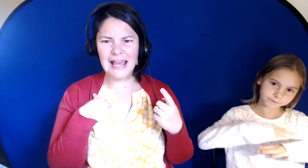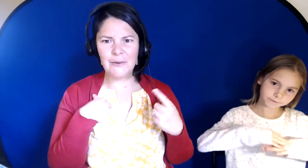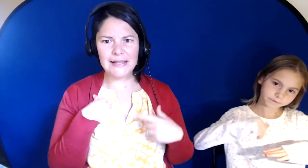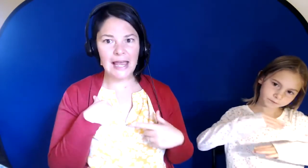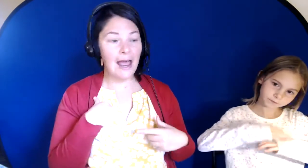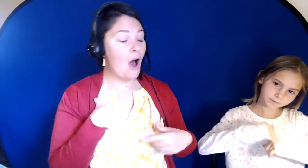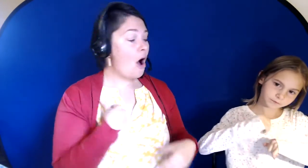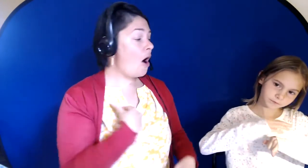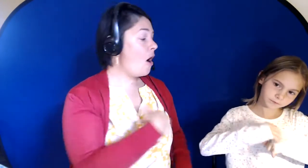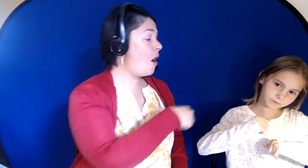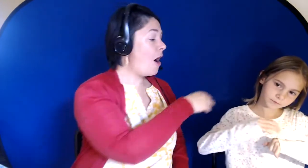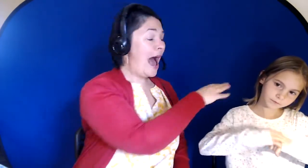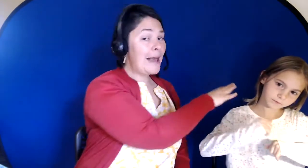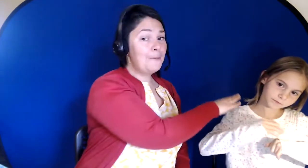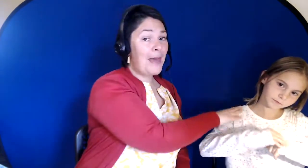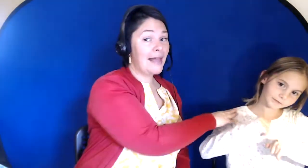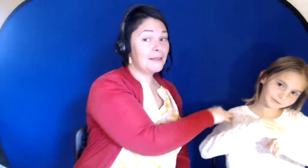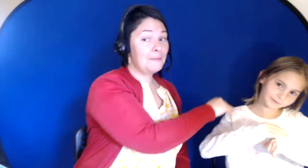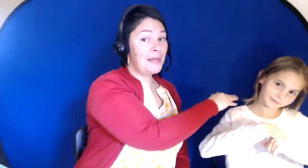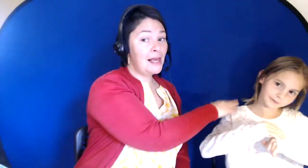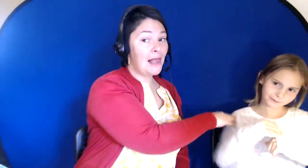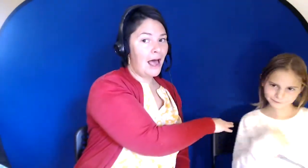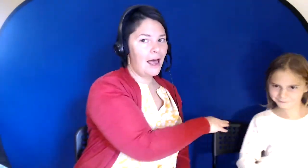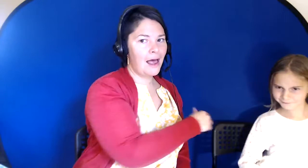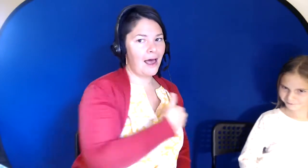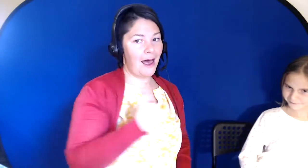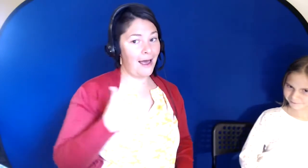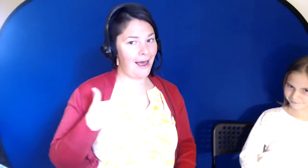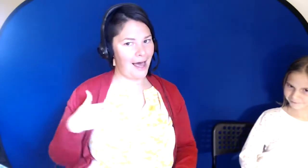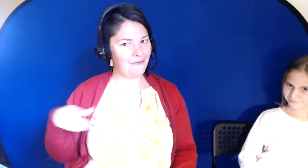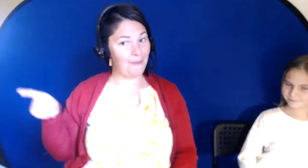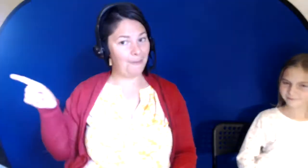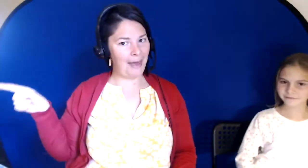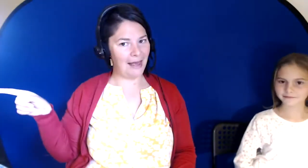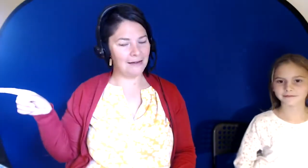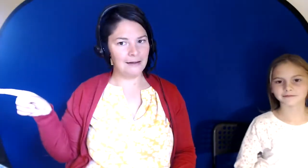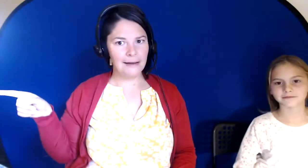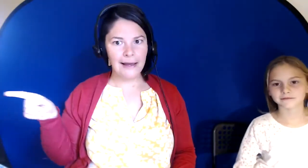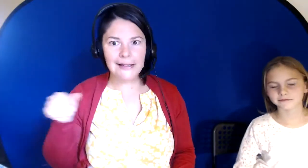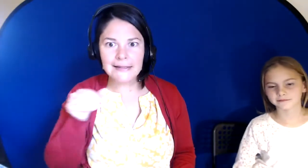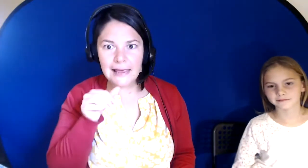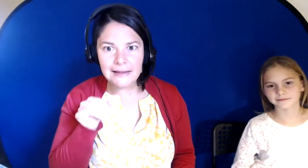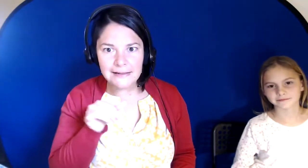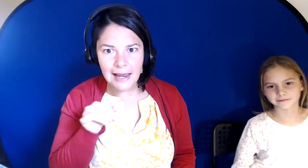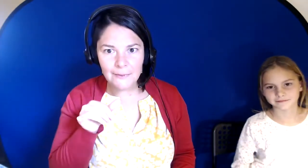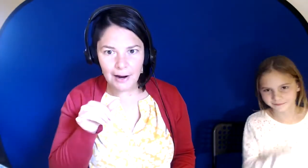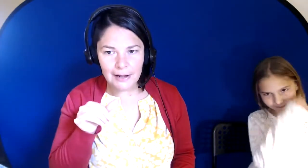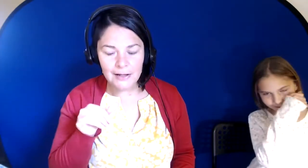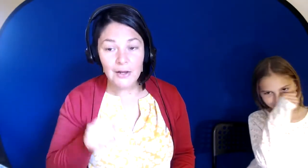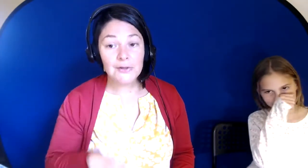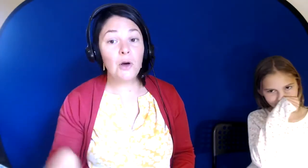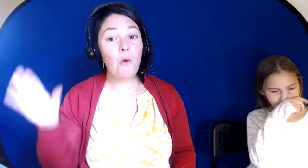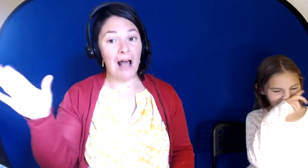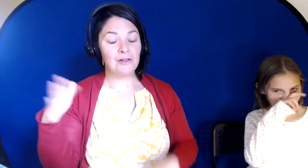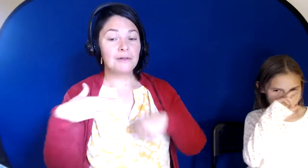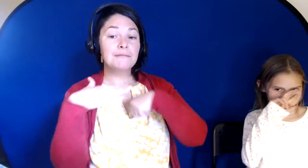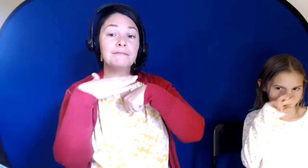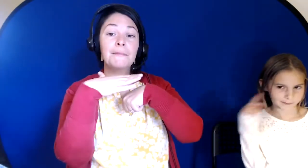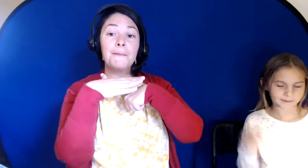say, oh, I pet Mila. I have a pet. It's not the same, right? So watch.